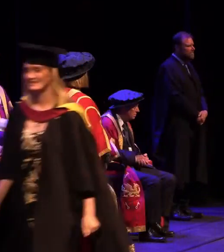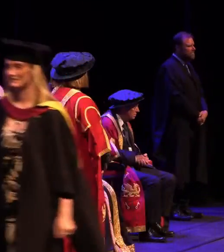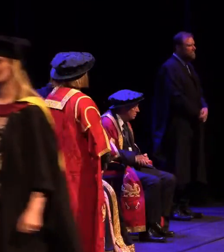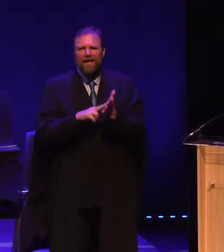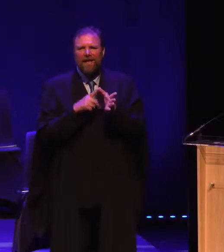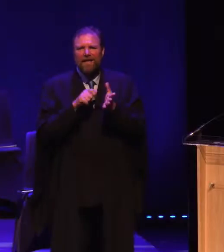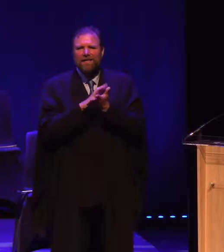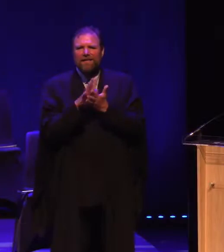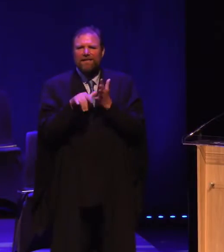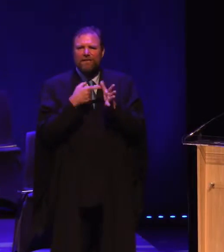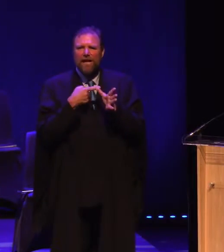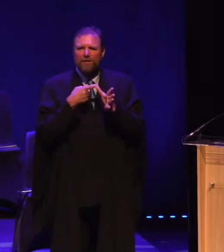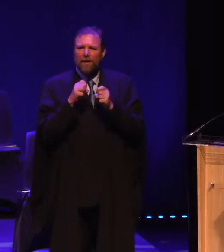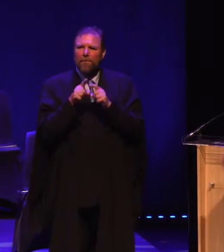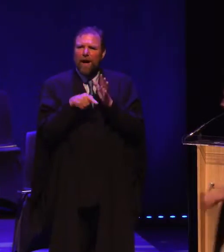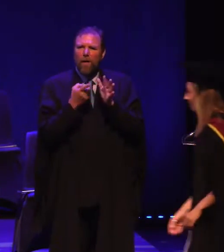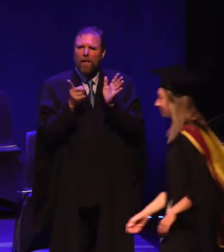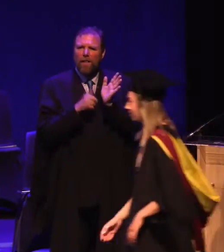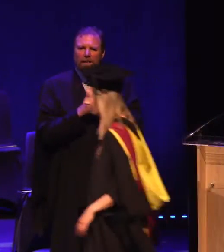Natasha Powell.